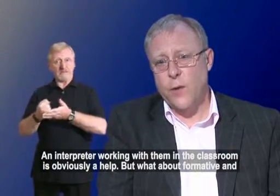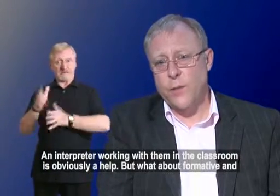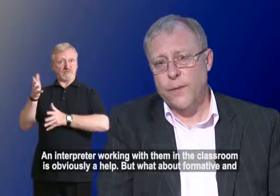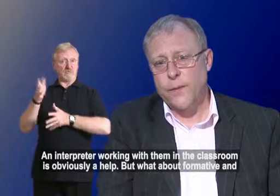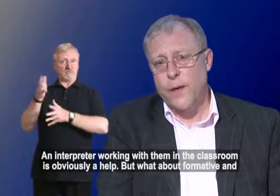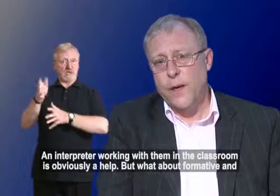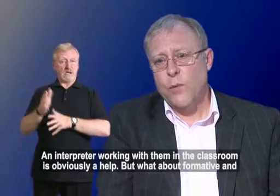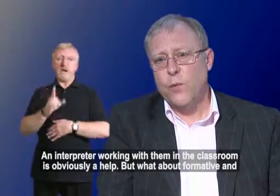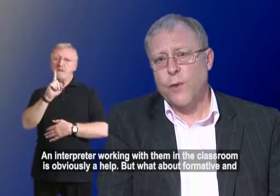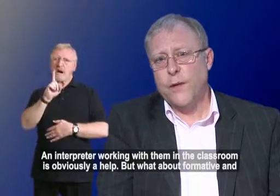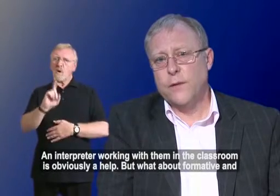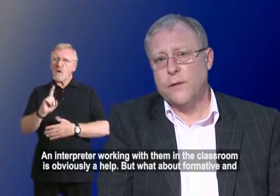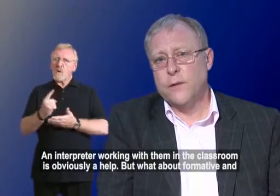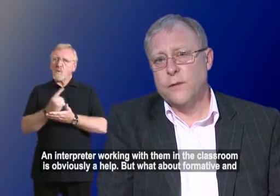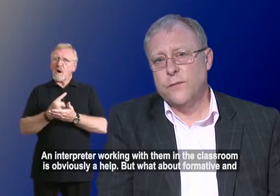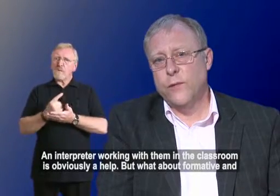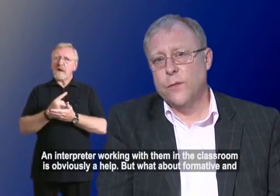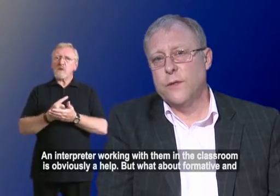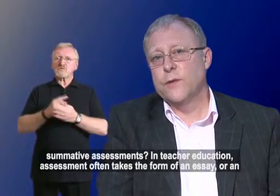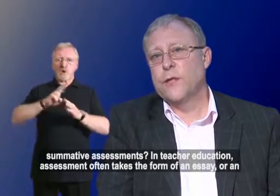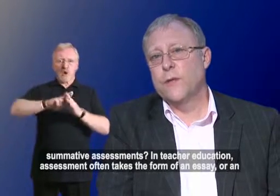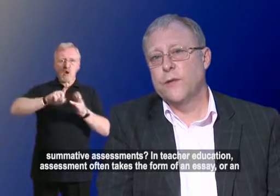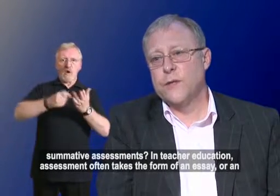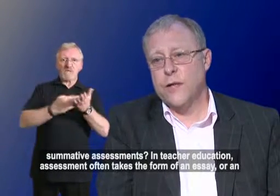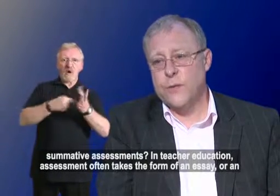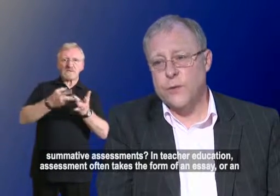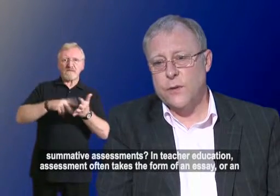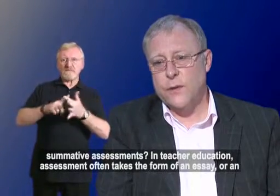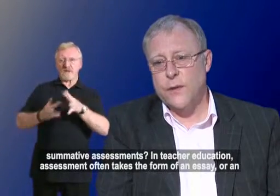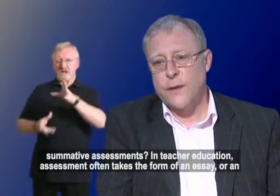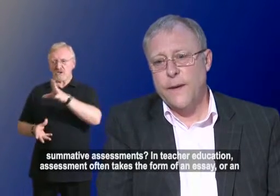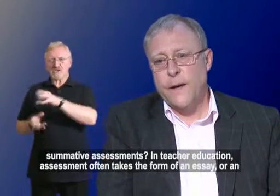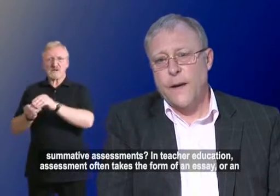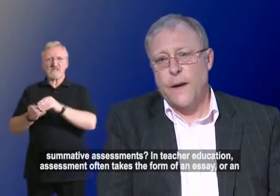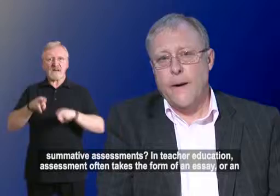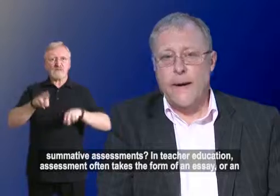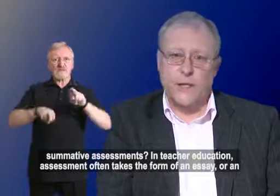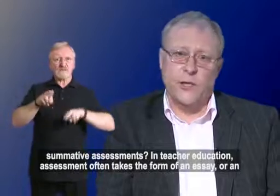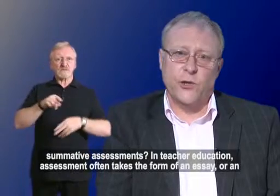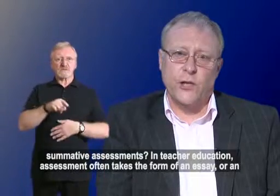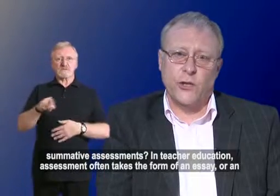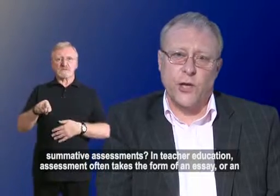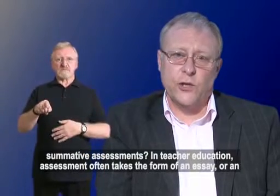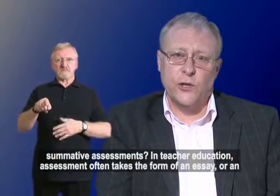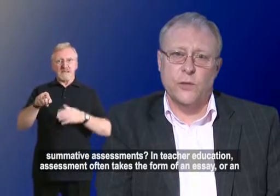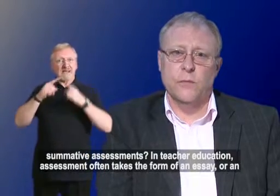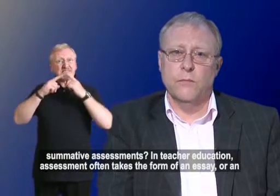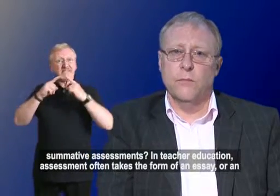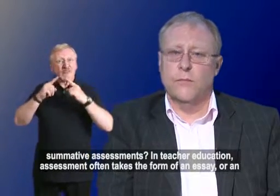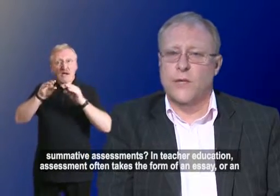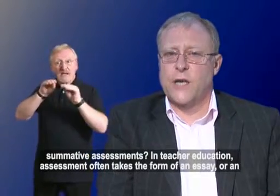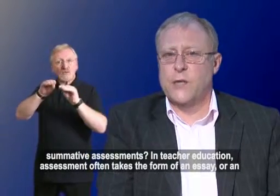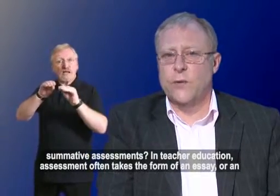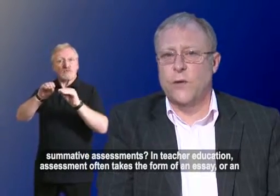obviously a help. But what about formative and summative assessment? In teacher